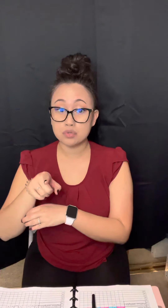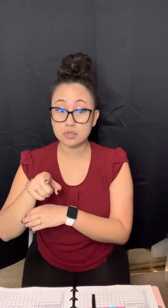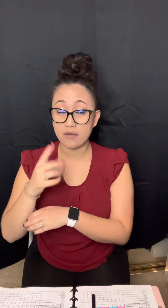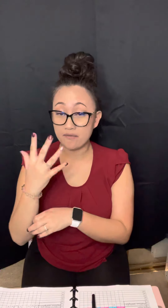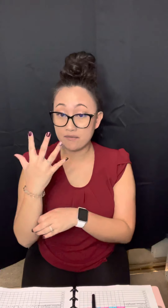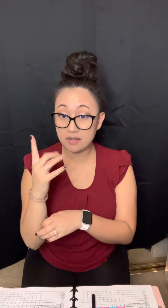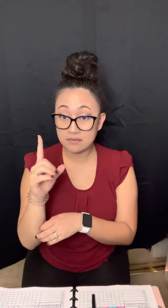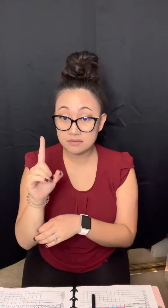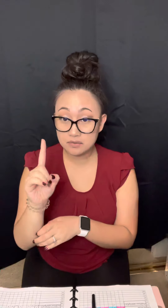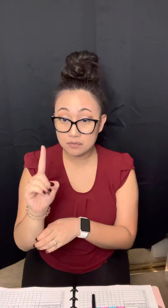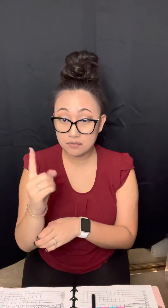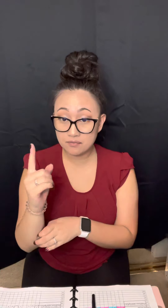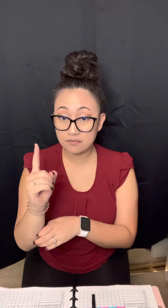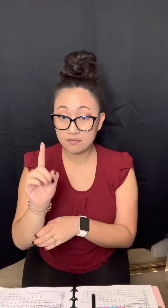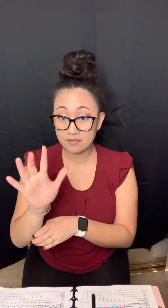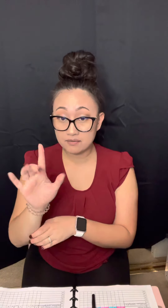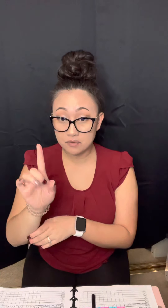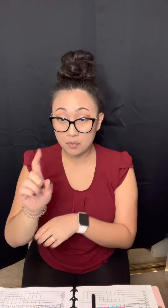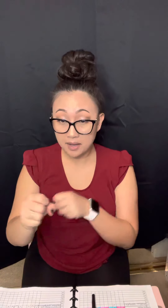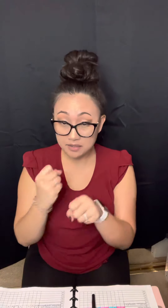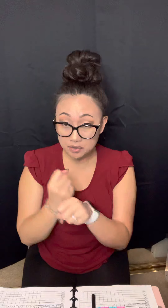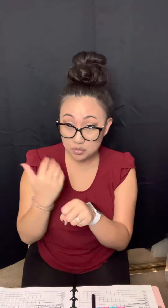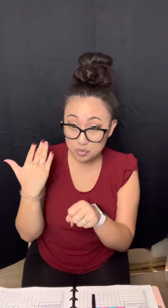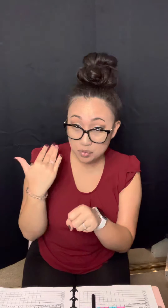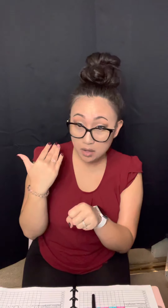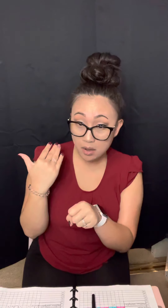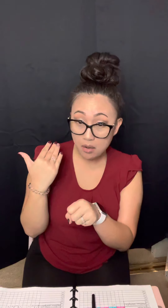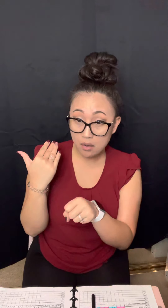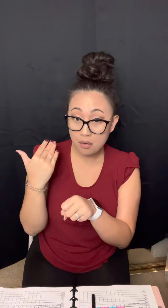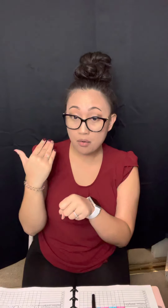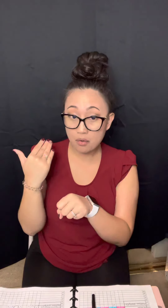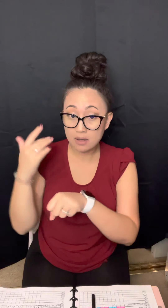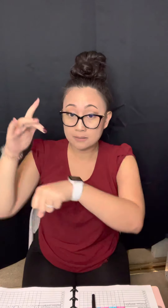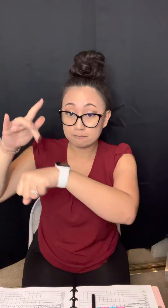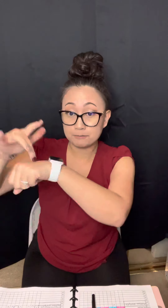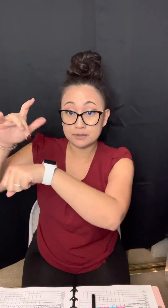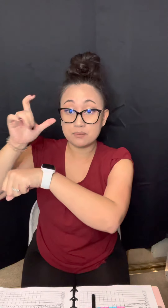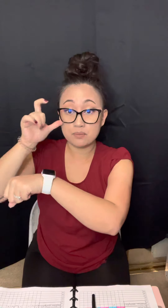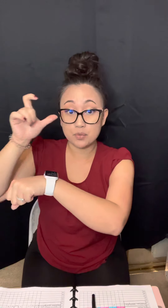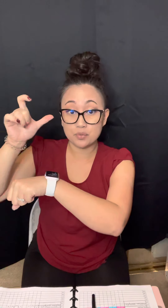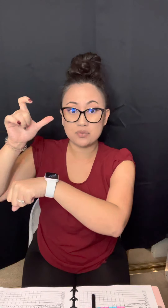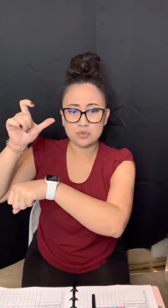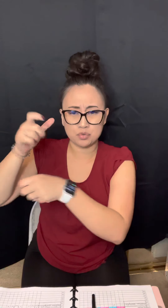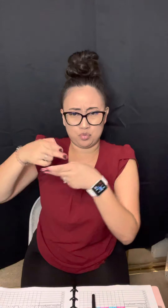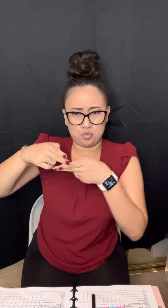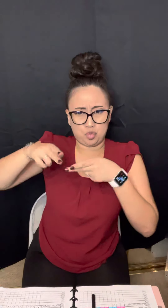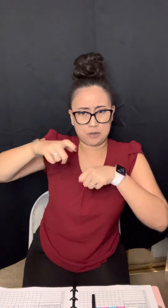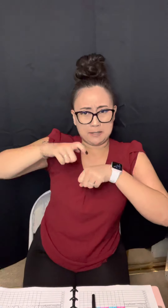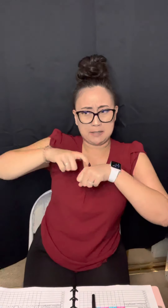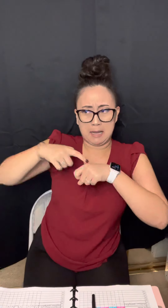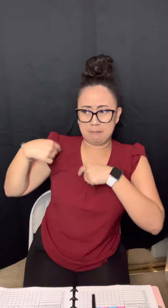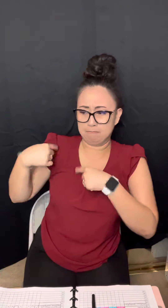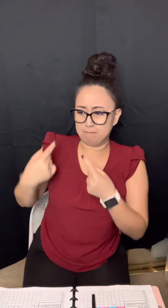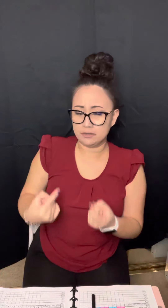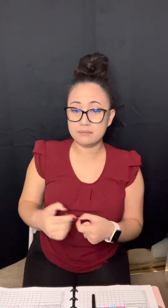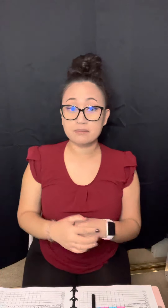Pretty amazing. We've done all that in that short amount of time. Today, There are rovers showing